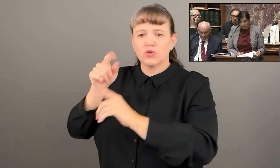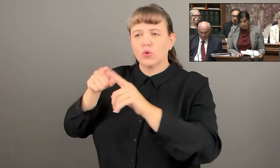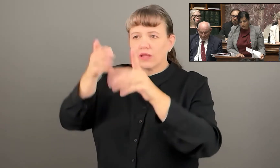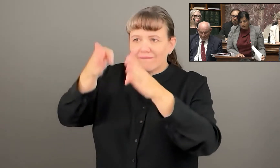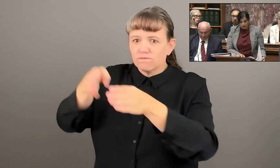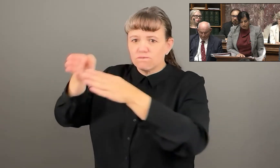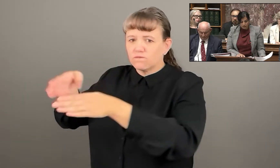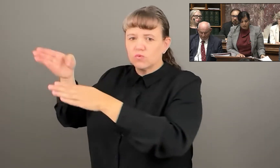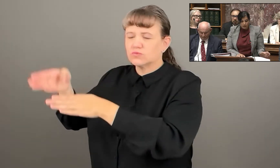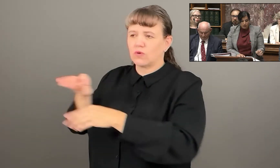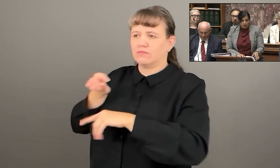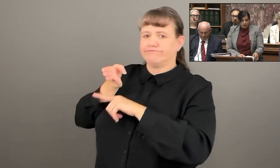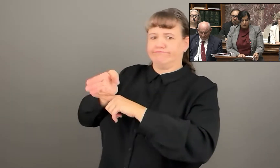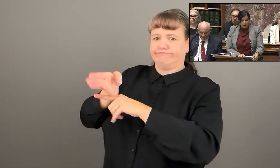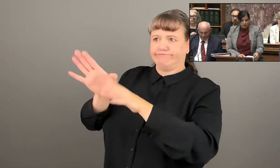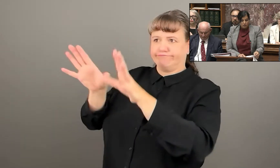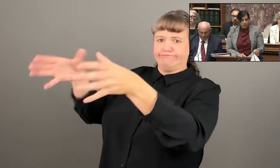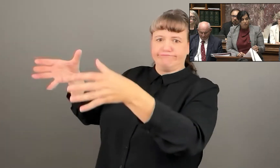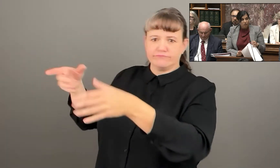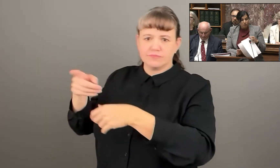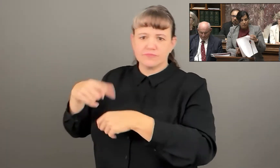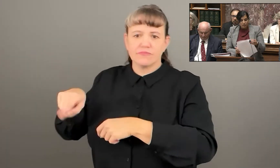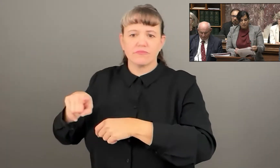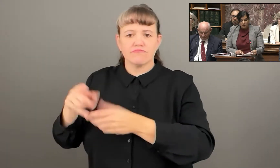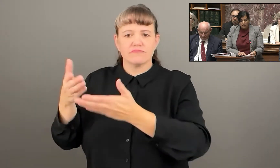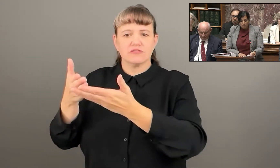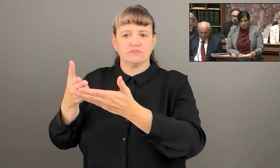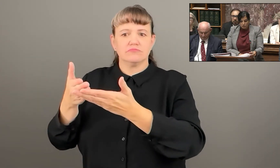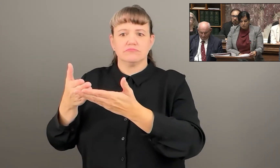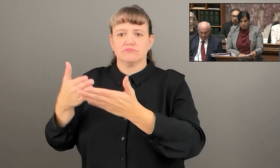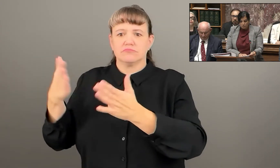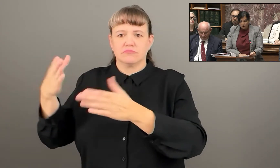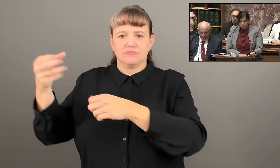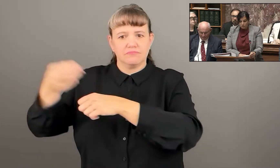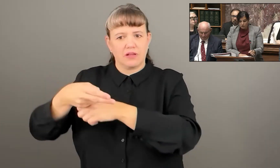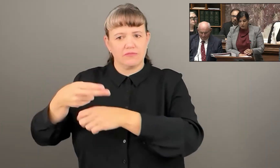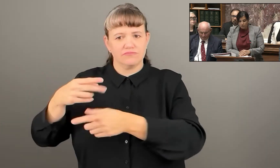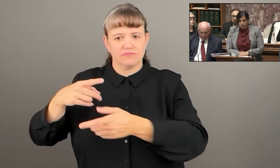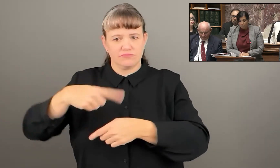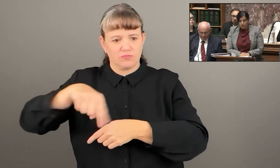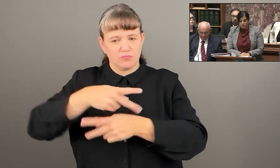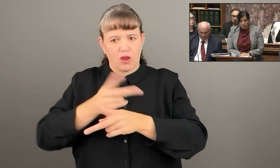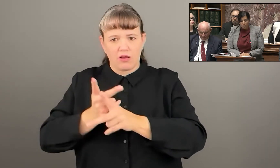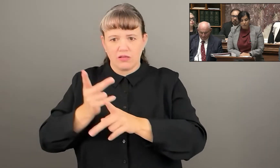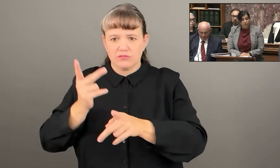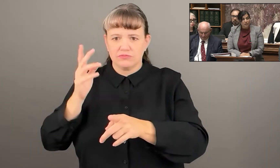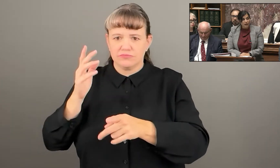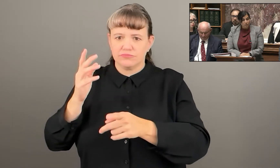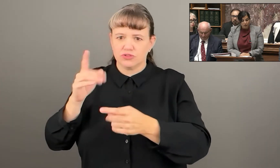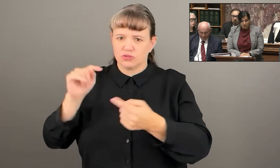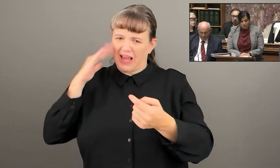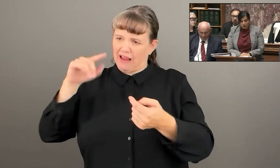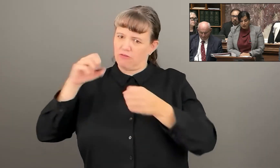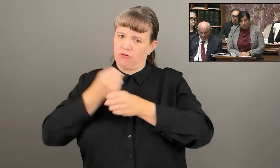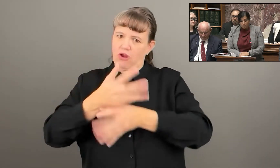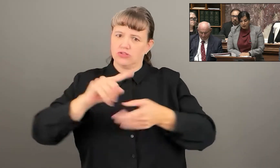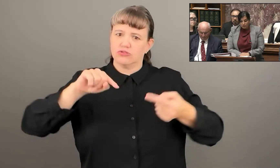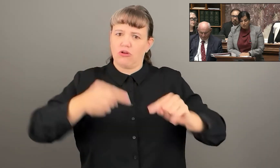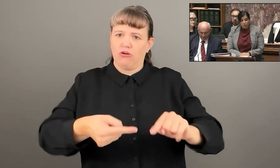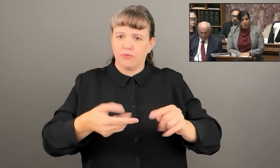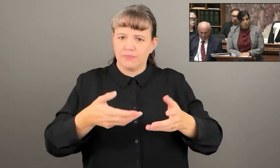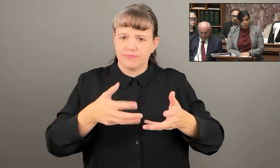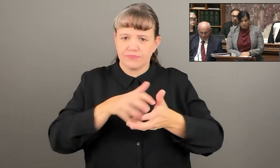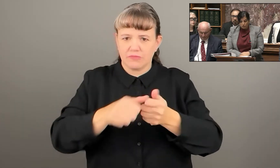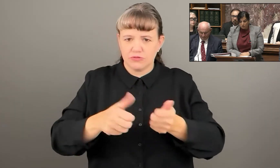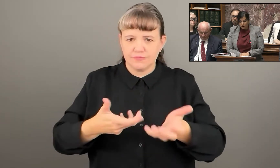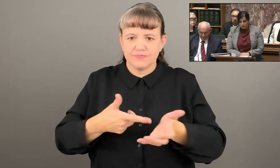caused by these products. In doing so, this legislation shifts the burden for healthcare costs away from taxpayers and back to